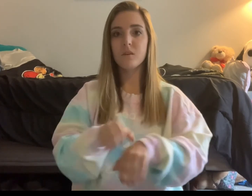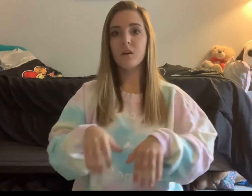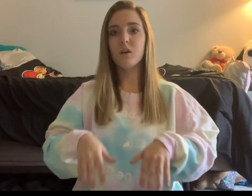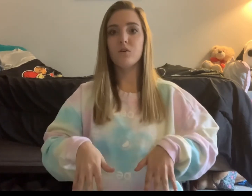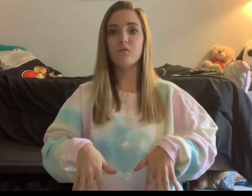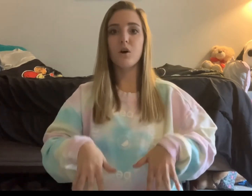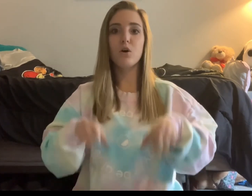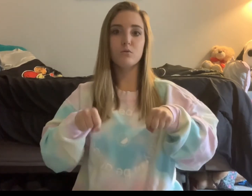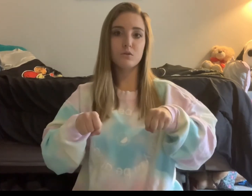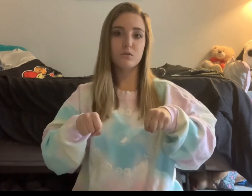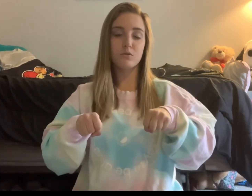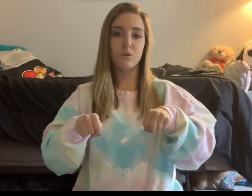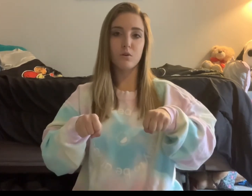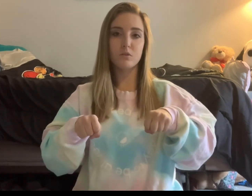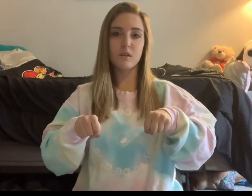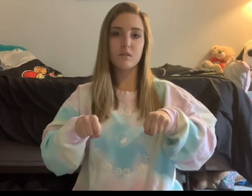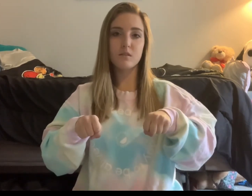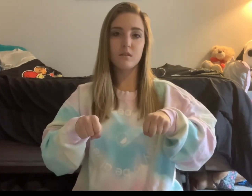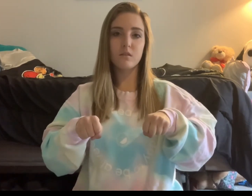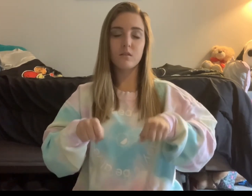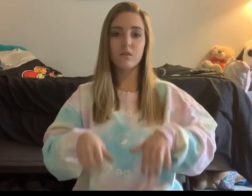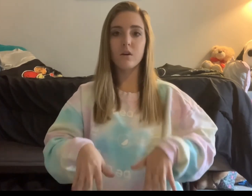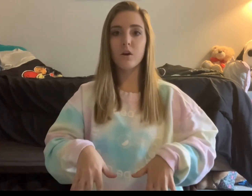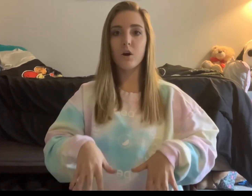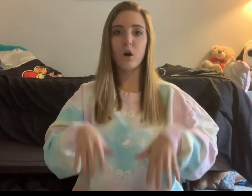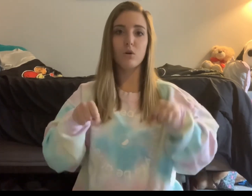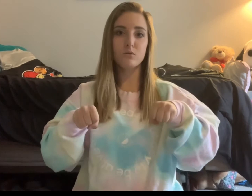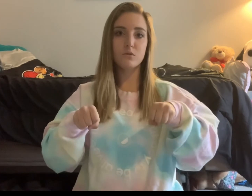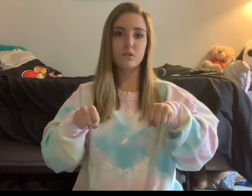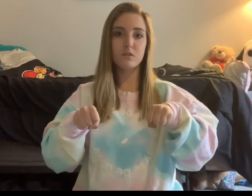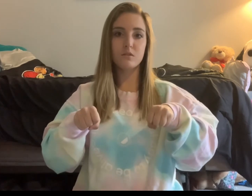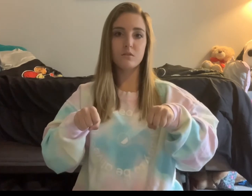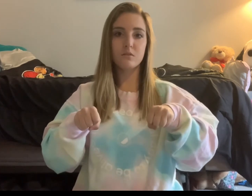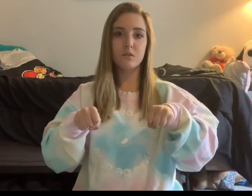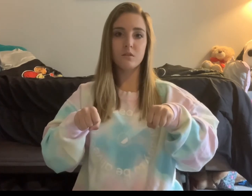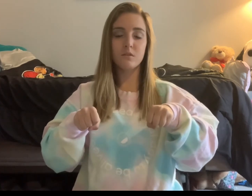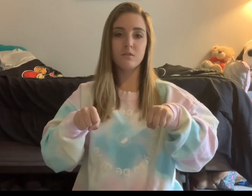you have host or hostess, host,